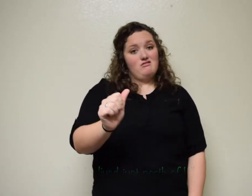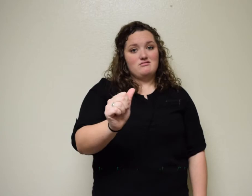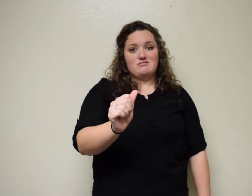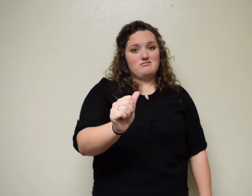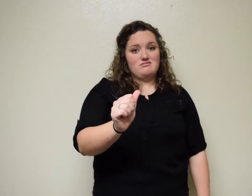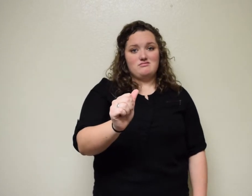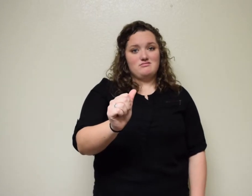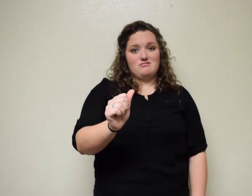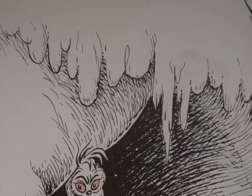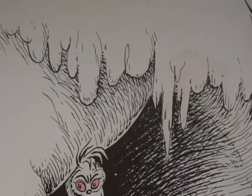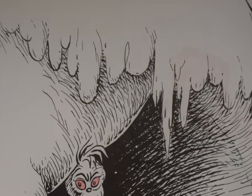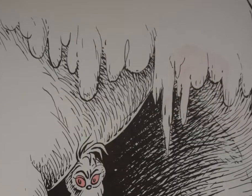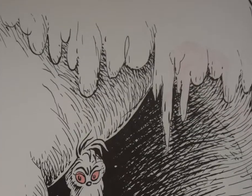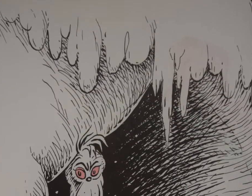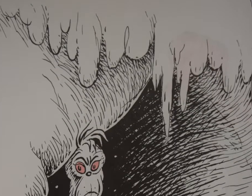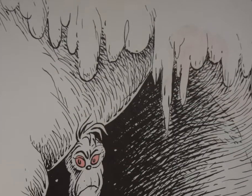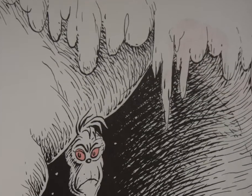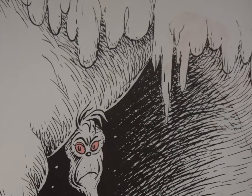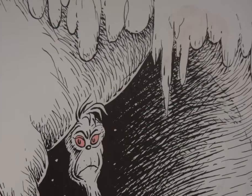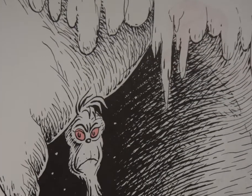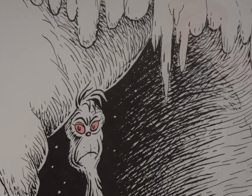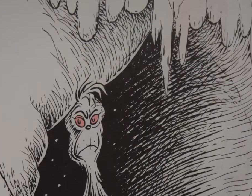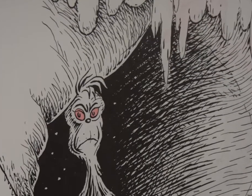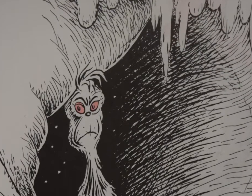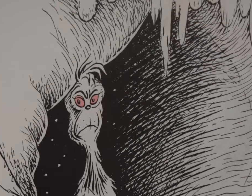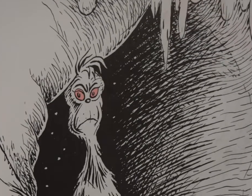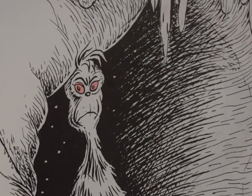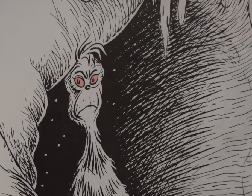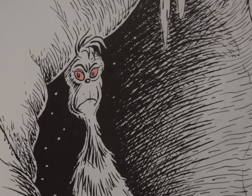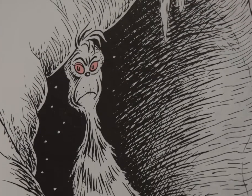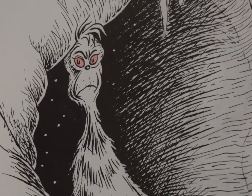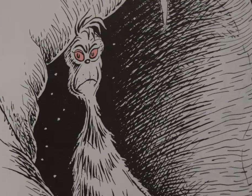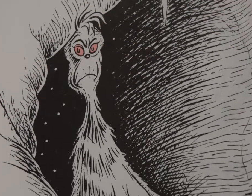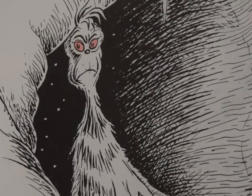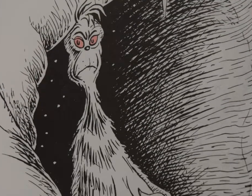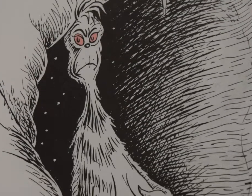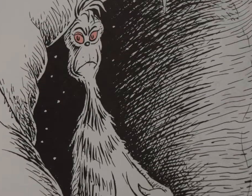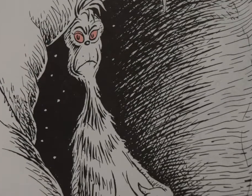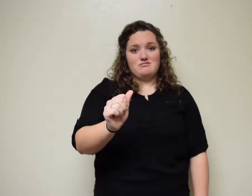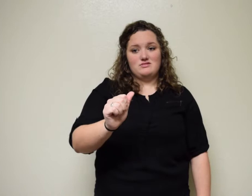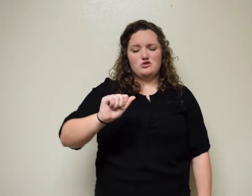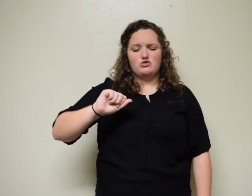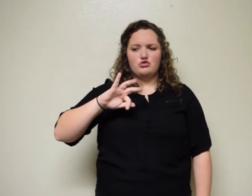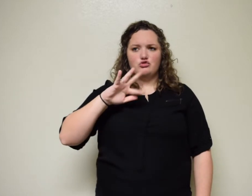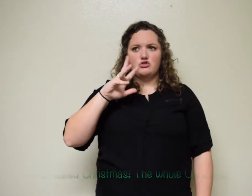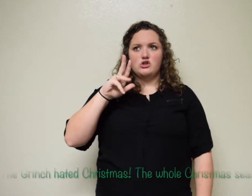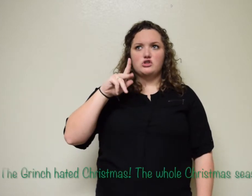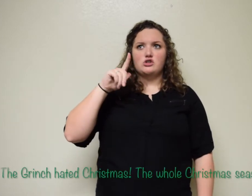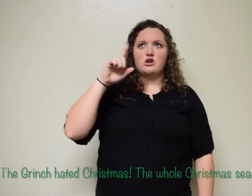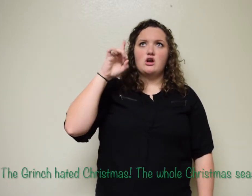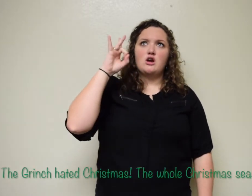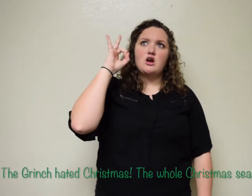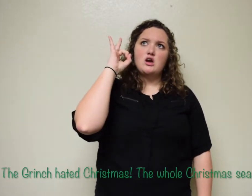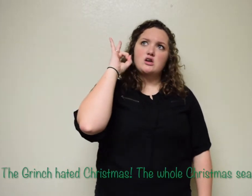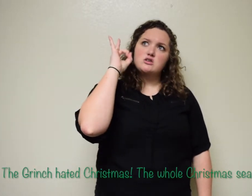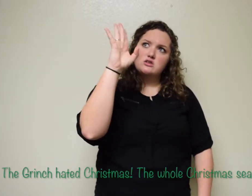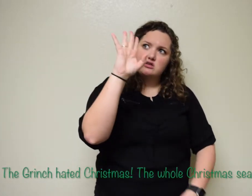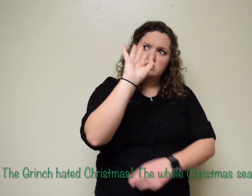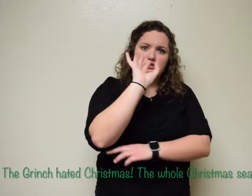The Grinch hated Christmas the